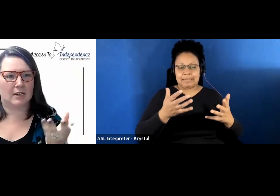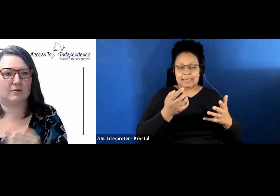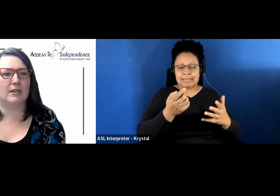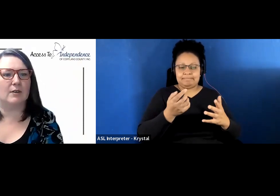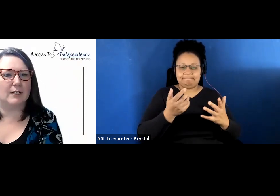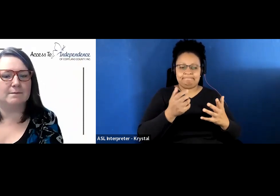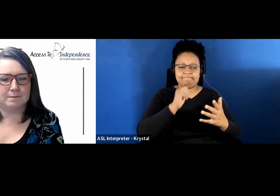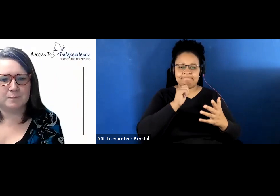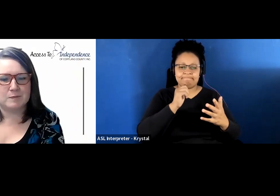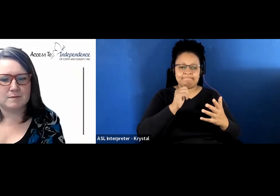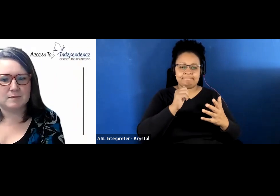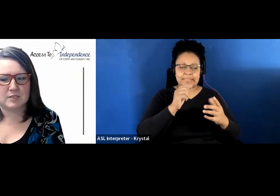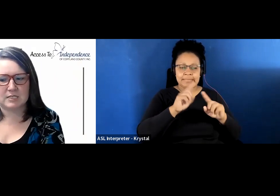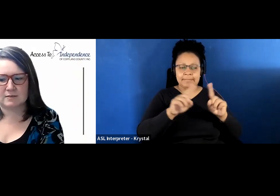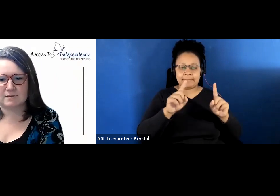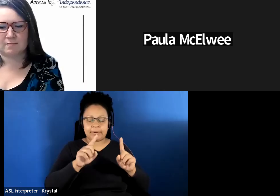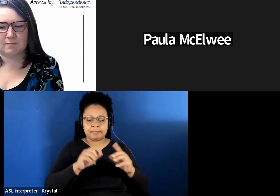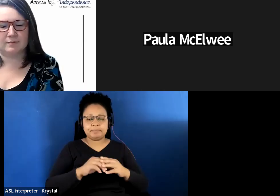It depends, doesn't it, on the,